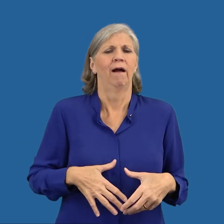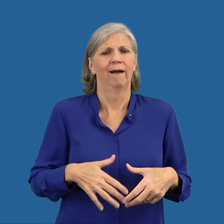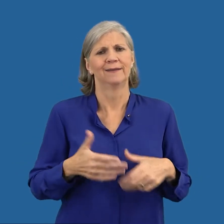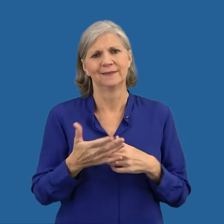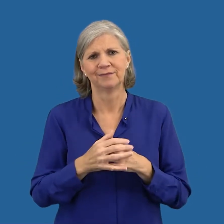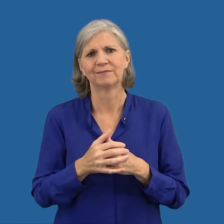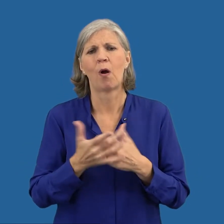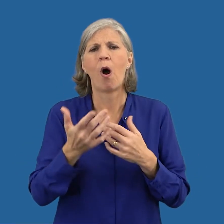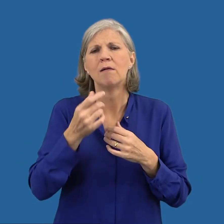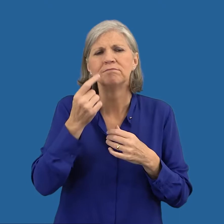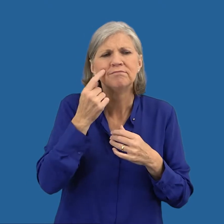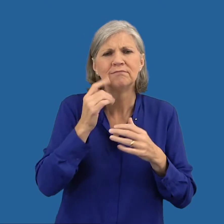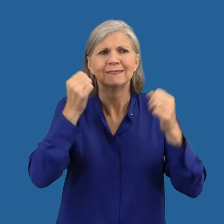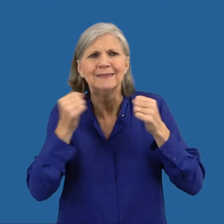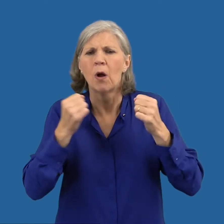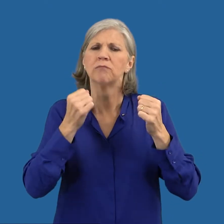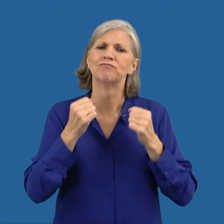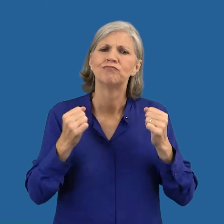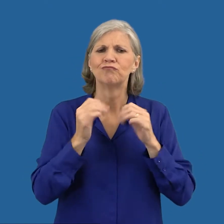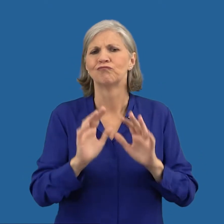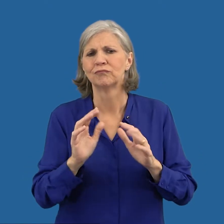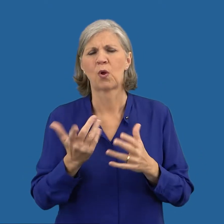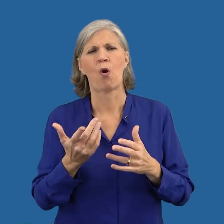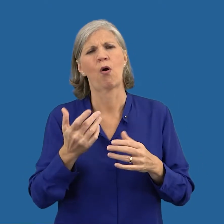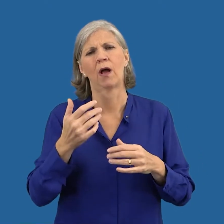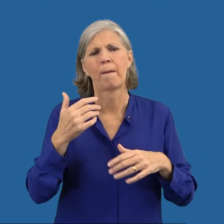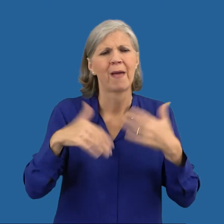bottle, gentle exercise,